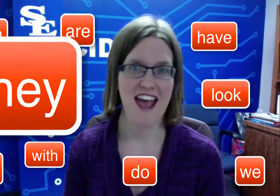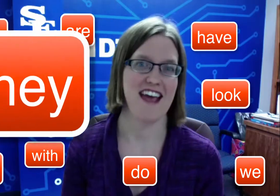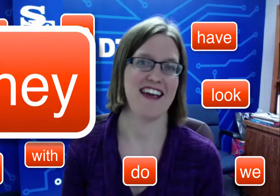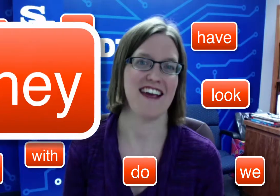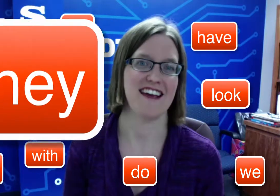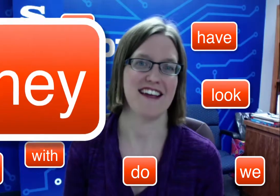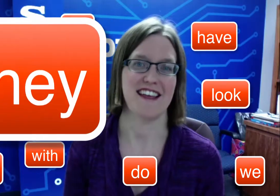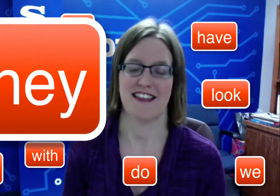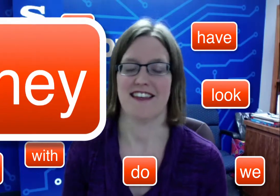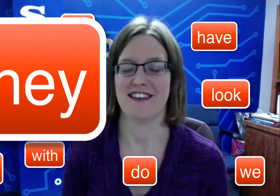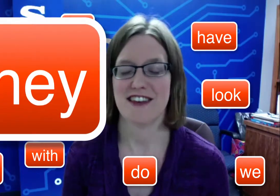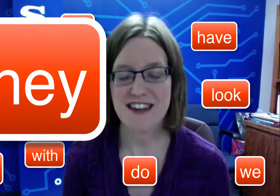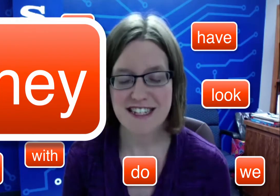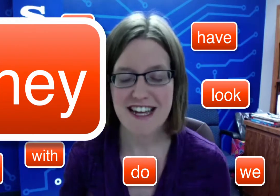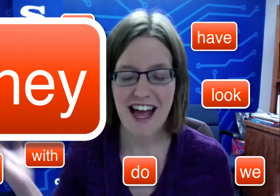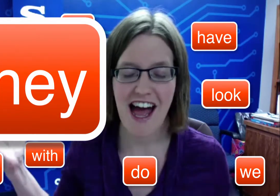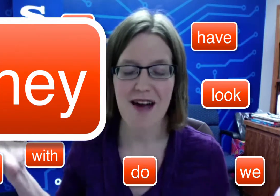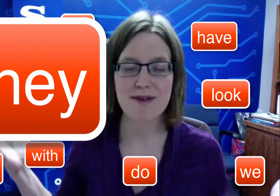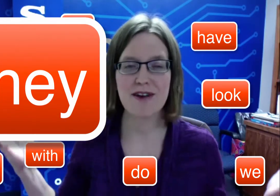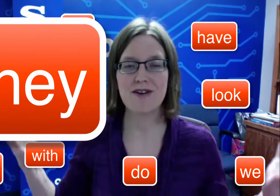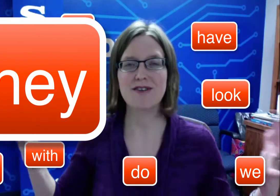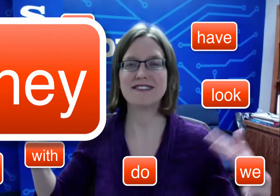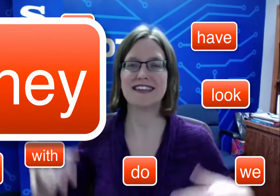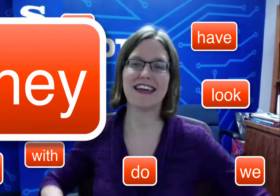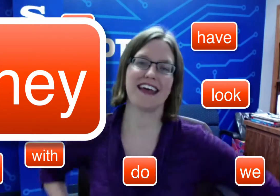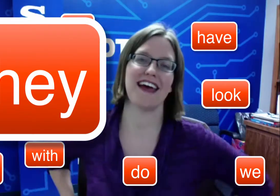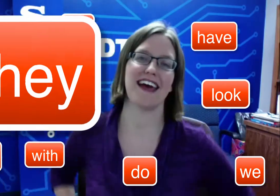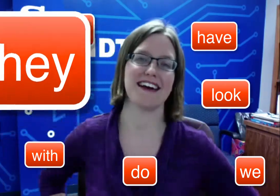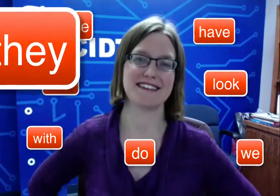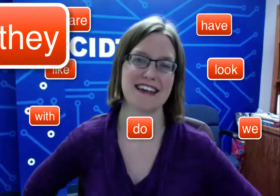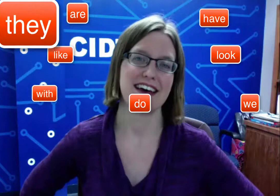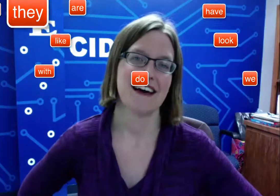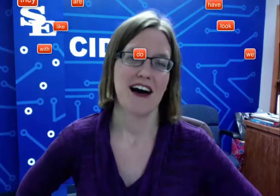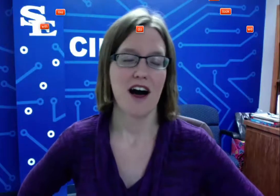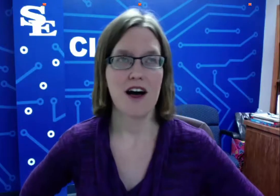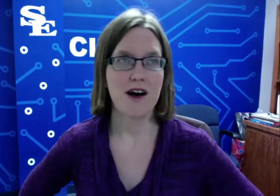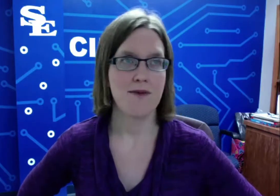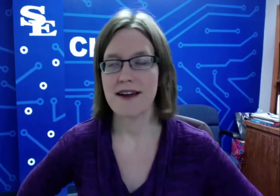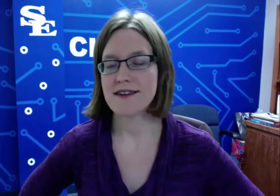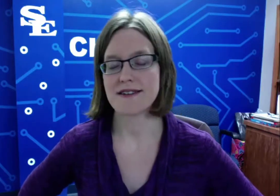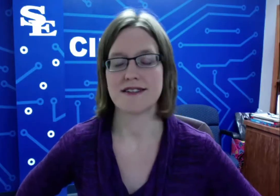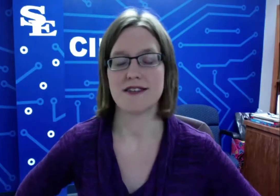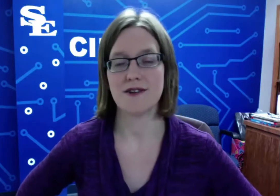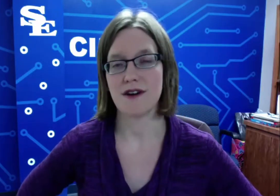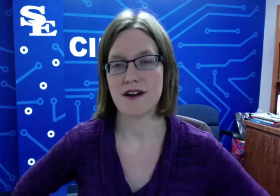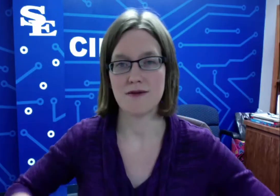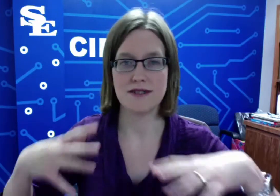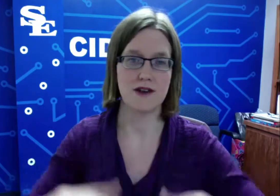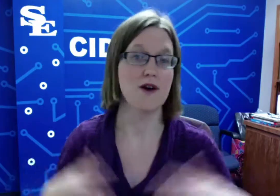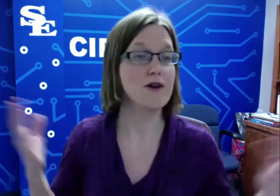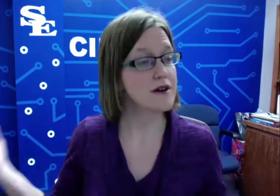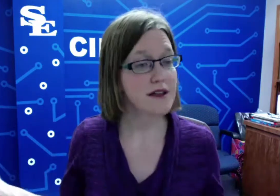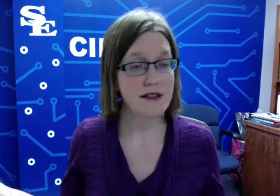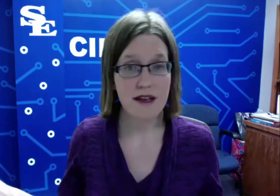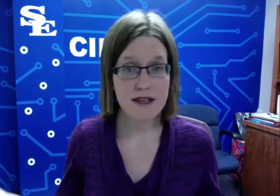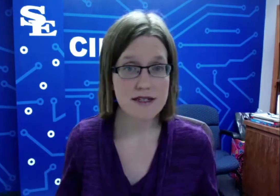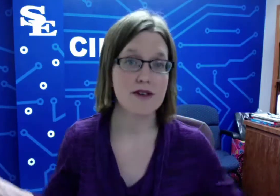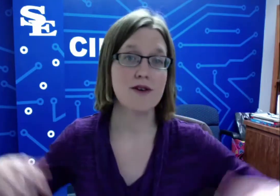They. Good job! You did it! Oh my goodness, you are going to be so good at this. You